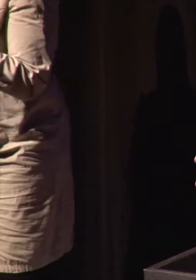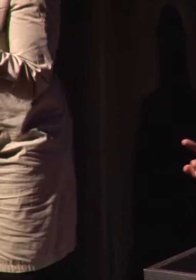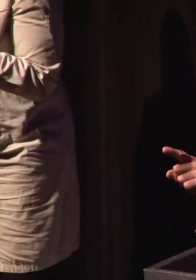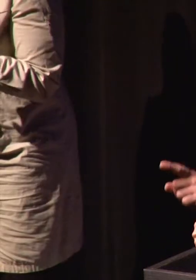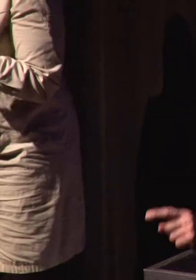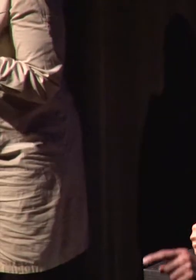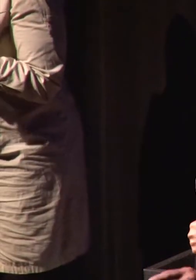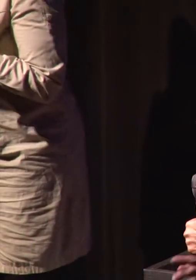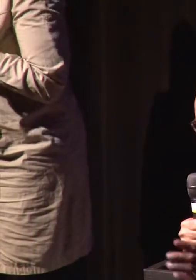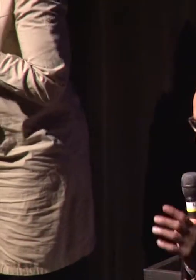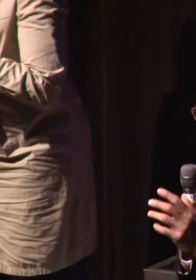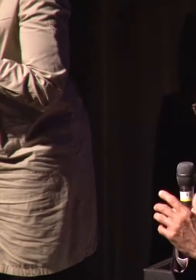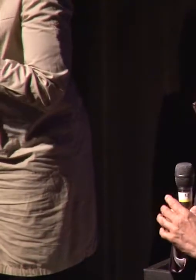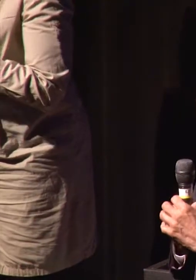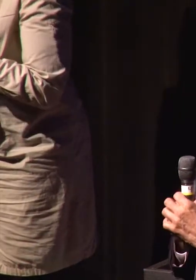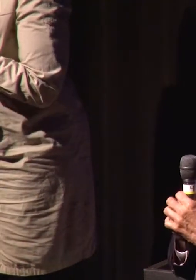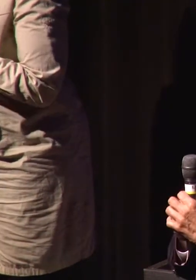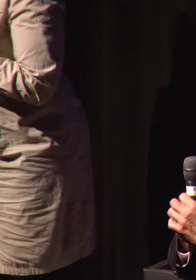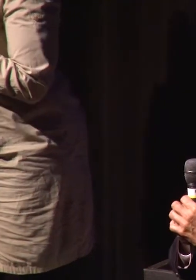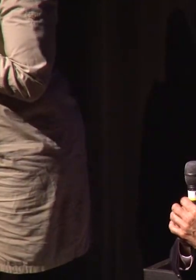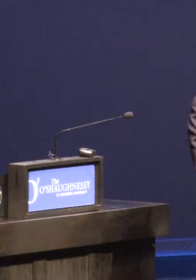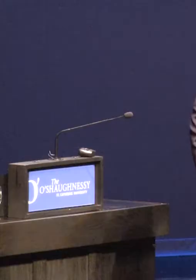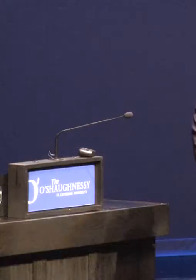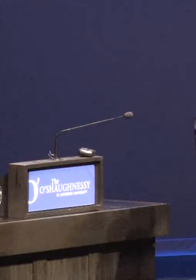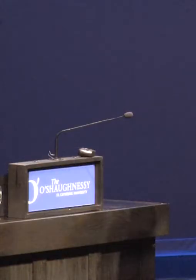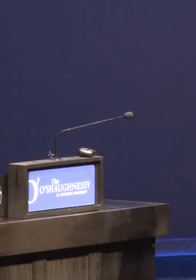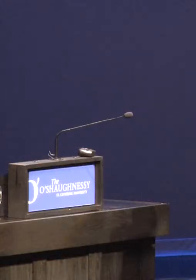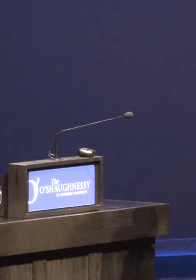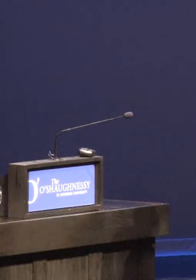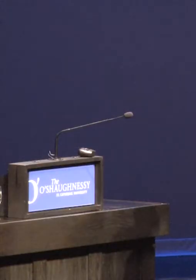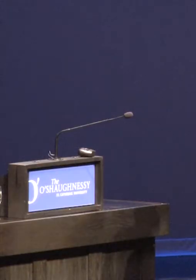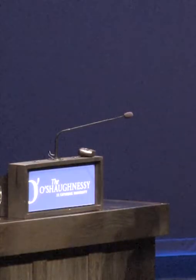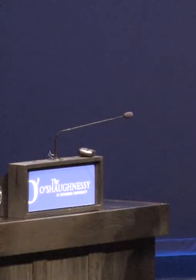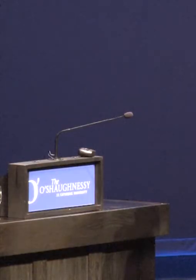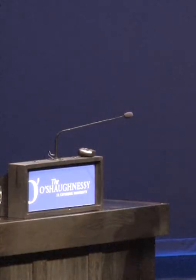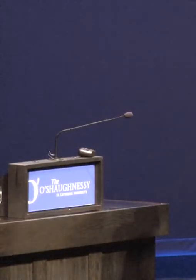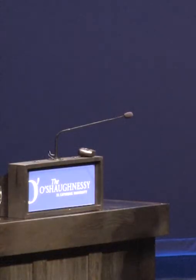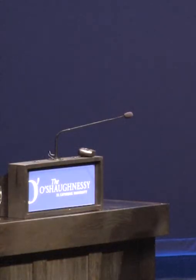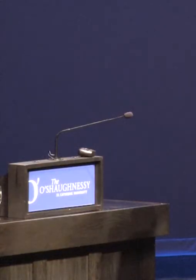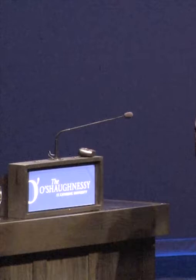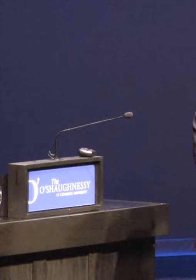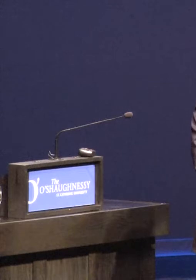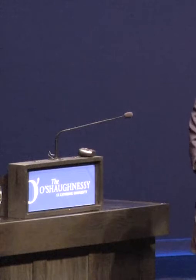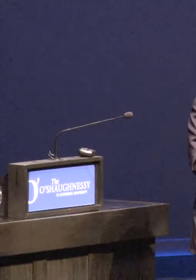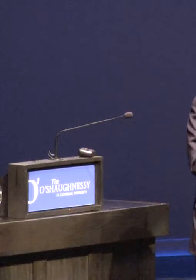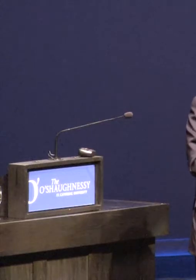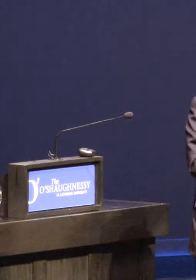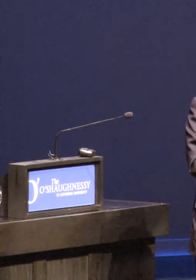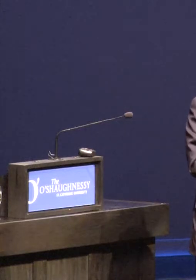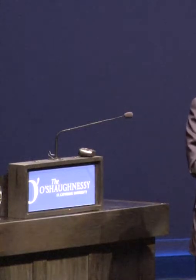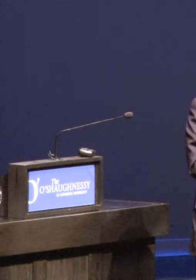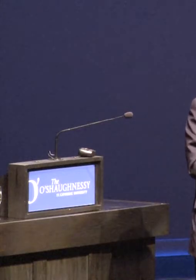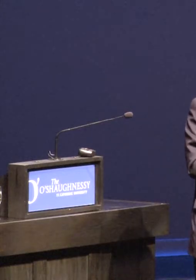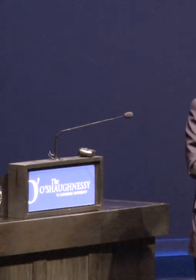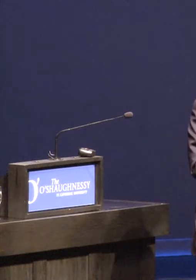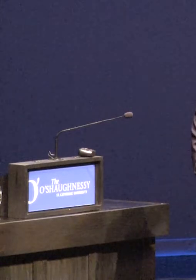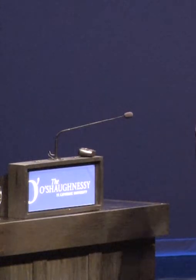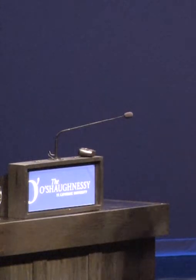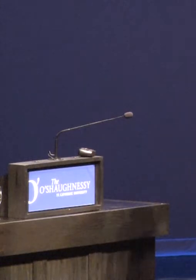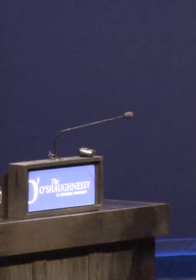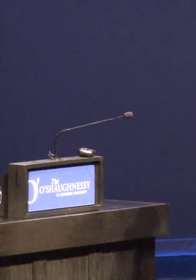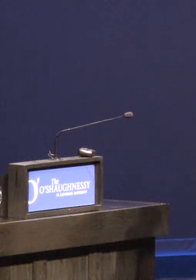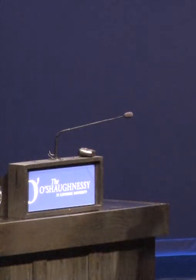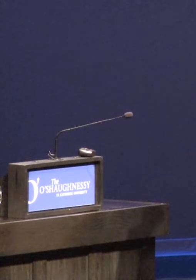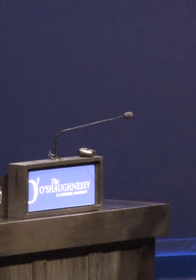simply say, I am with you. You don't have to do much to encourage, to hearten that person. I conclude